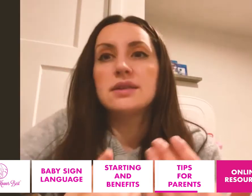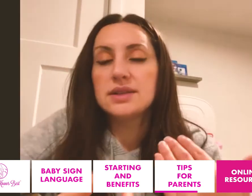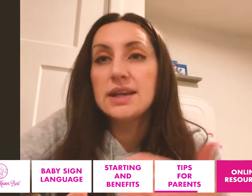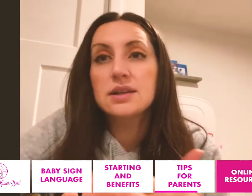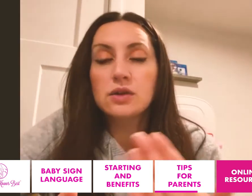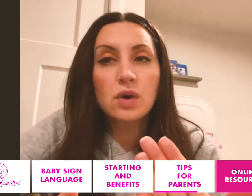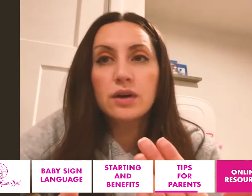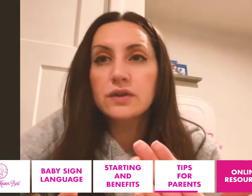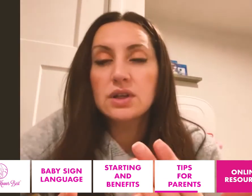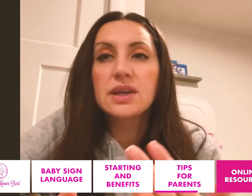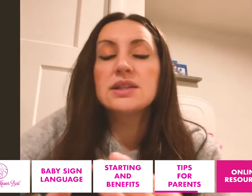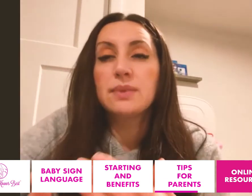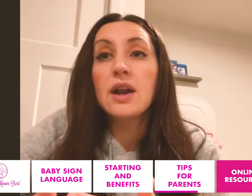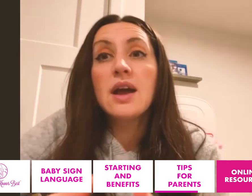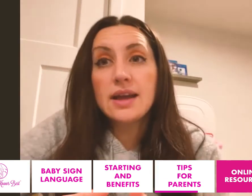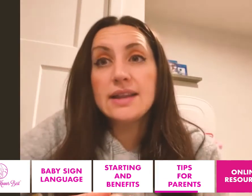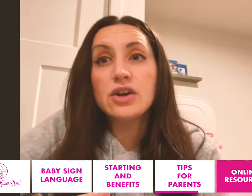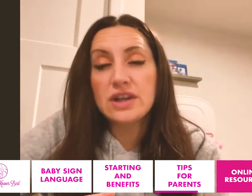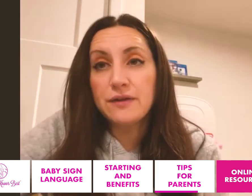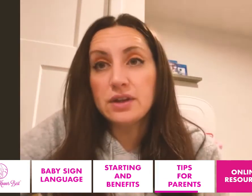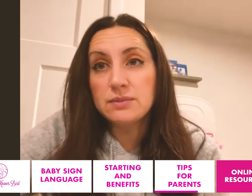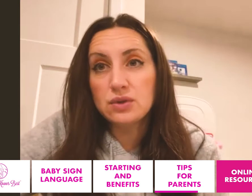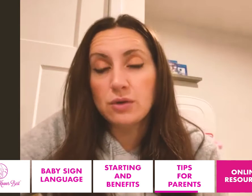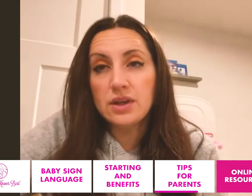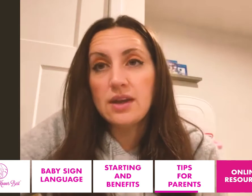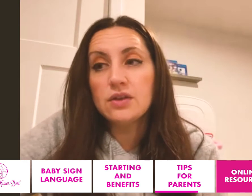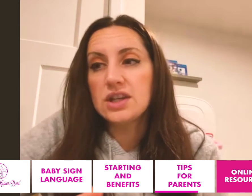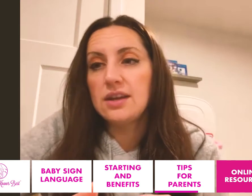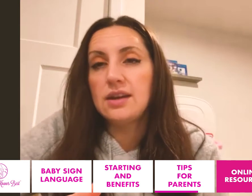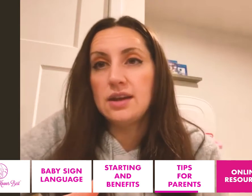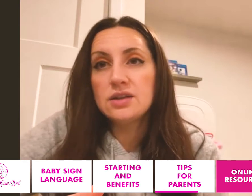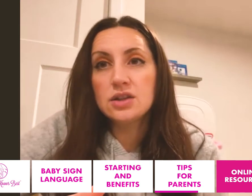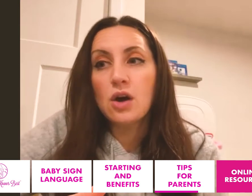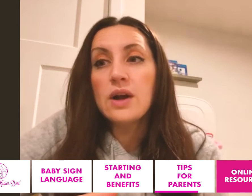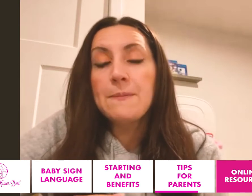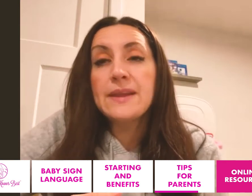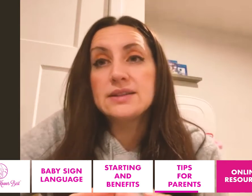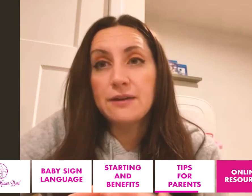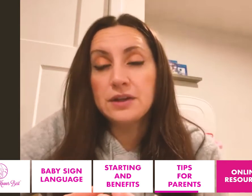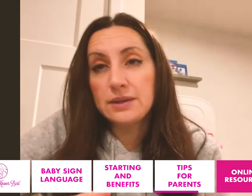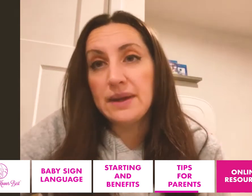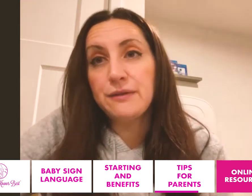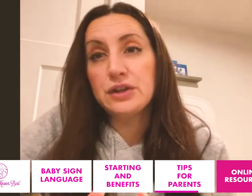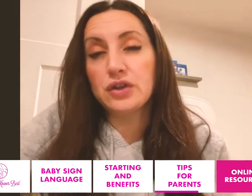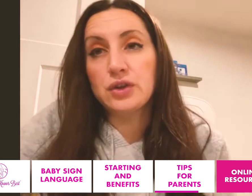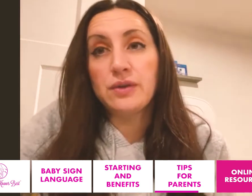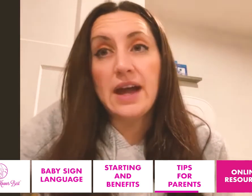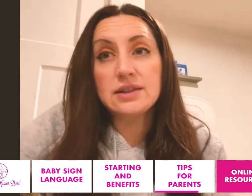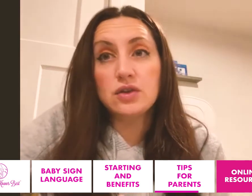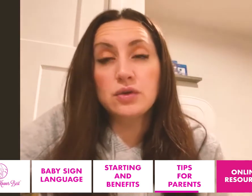takes a little longer for some kids, but they're definitely absorbing it and they're taking it in. So it's definitely beneficial. So that's, just